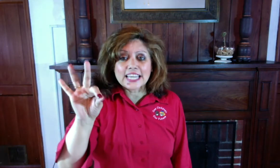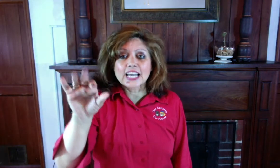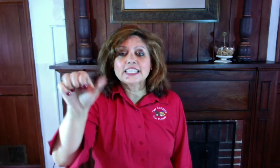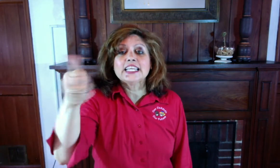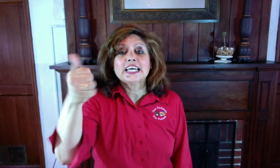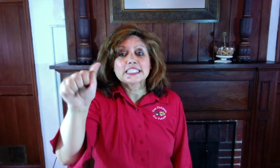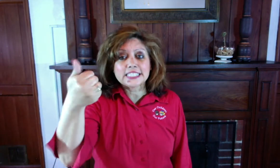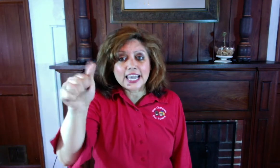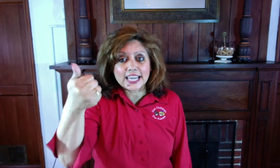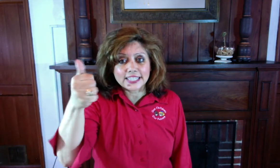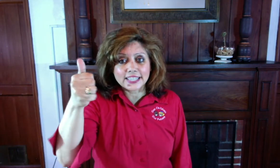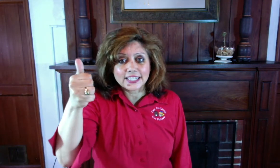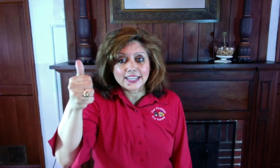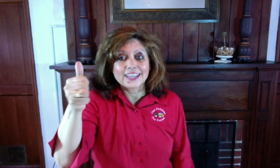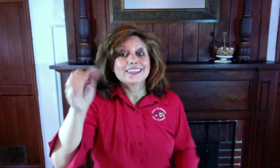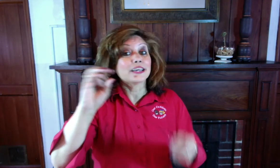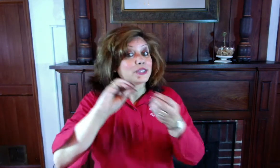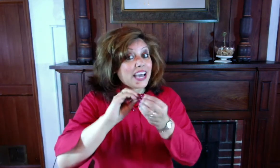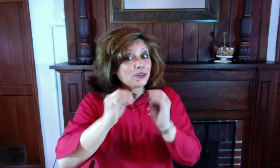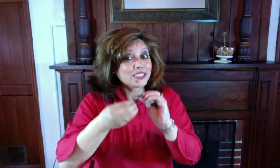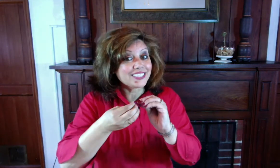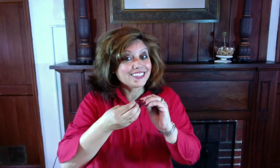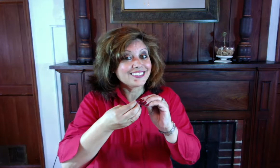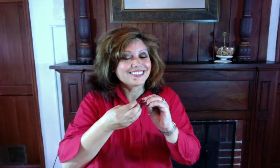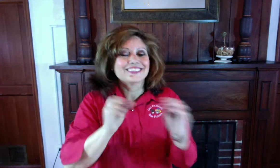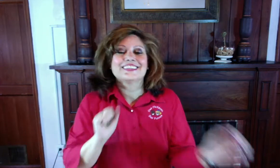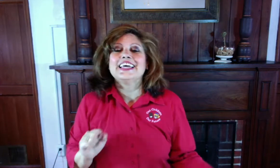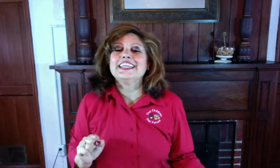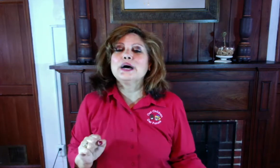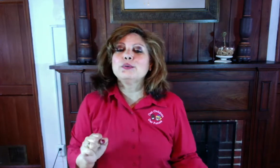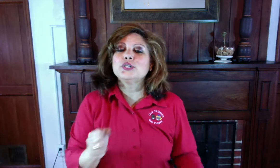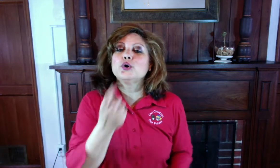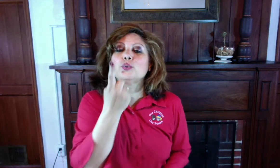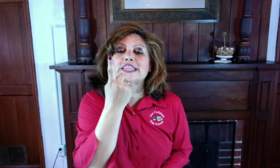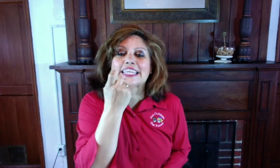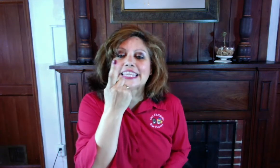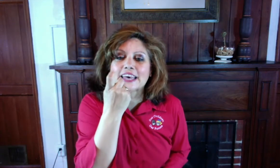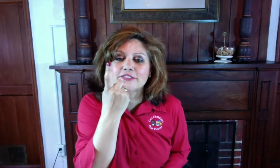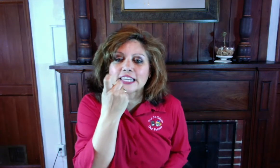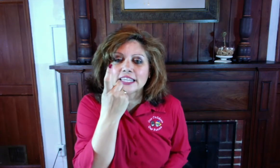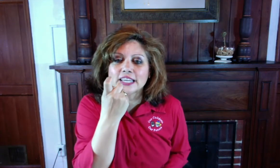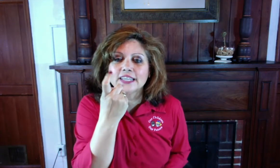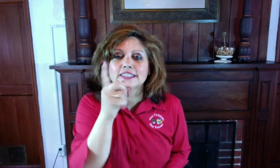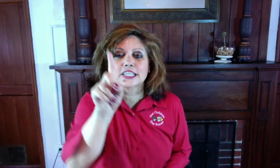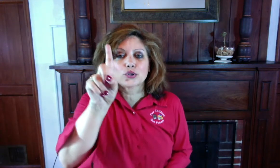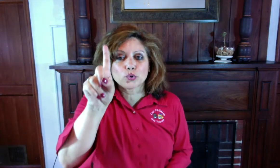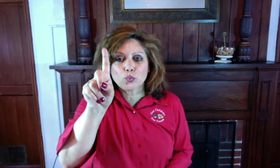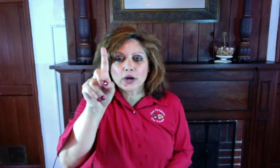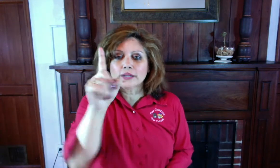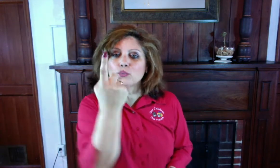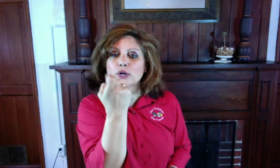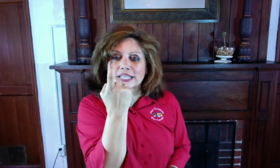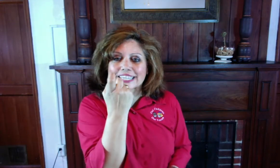9, 10. That's counting. Now we're going to go with 11. Take your 1, wiggle it